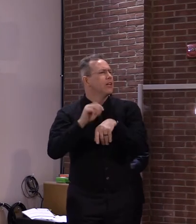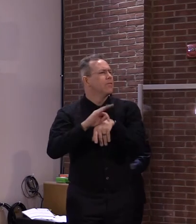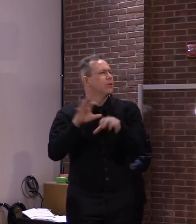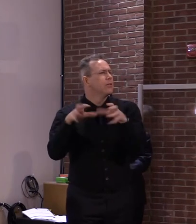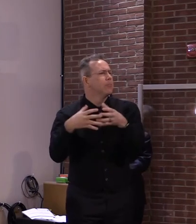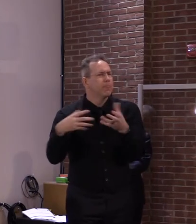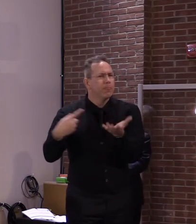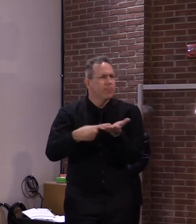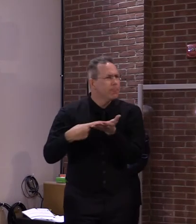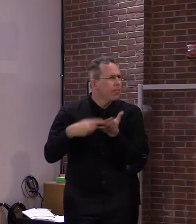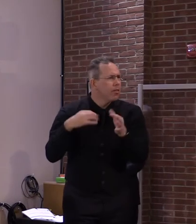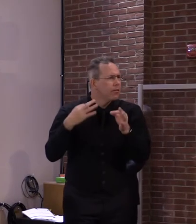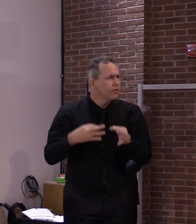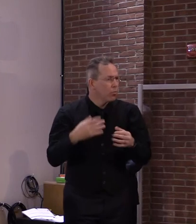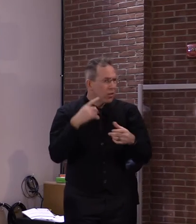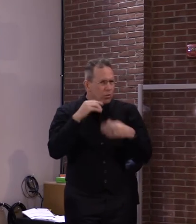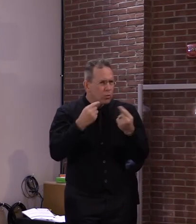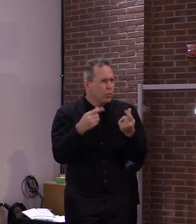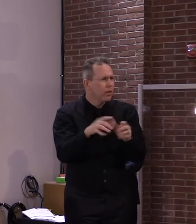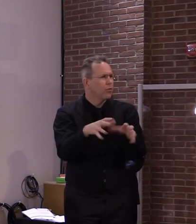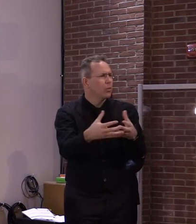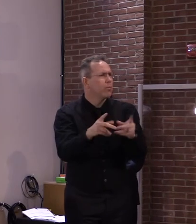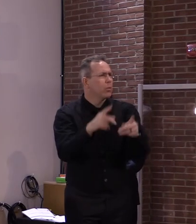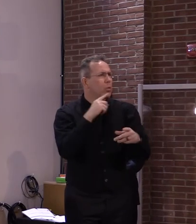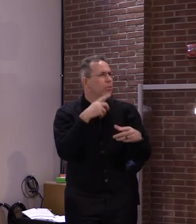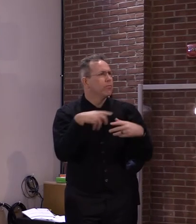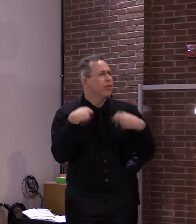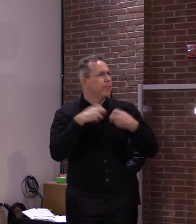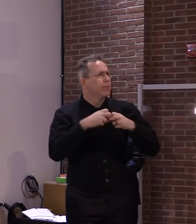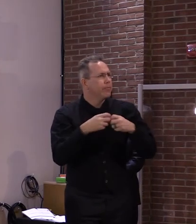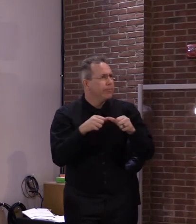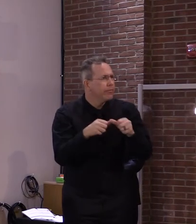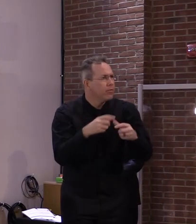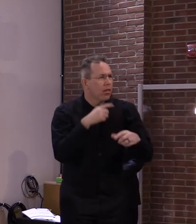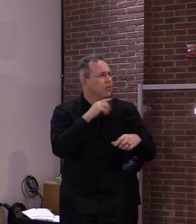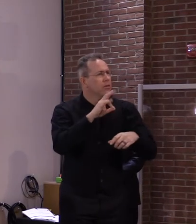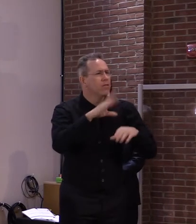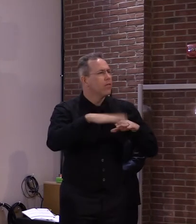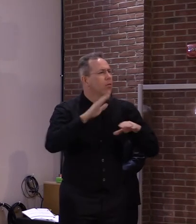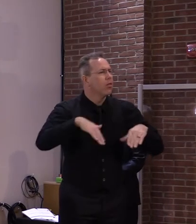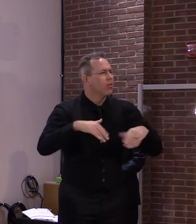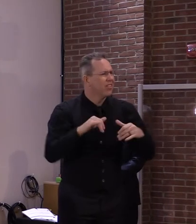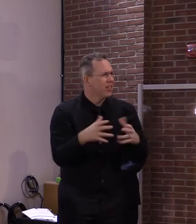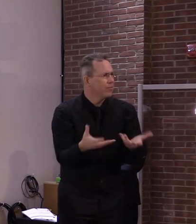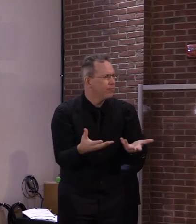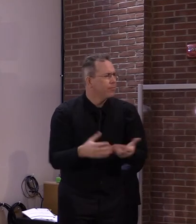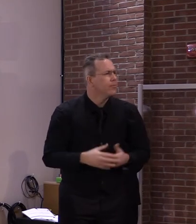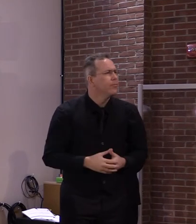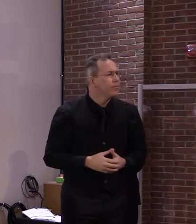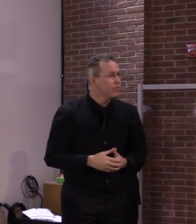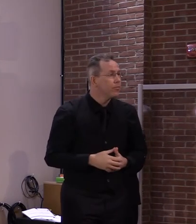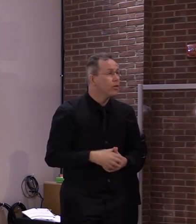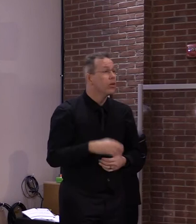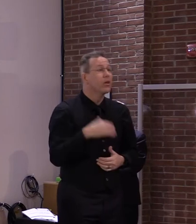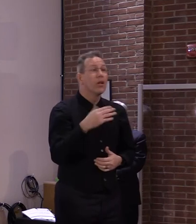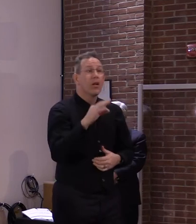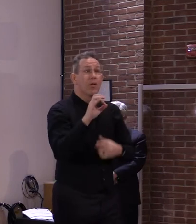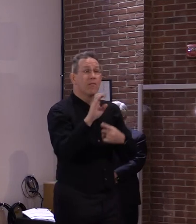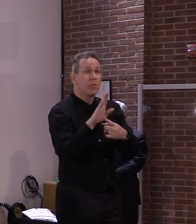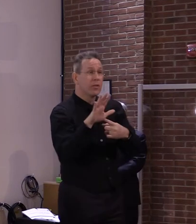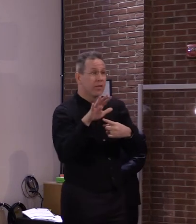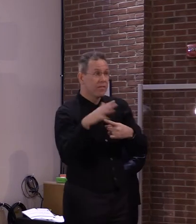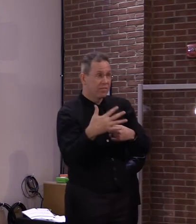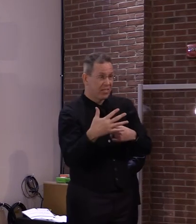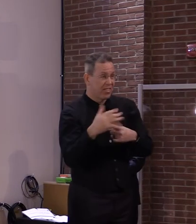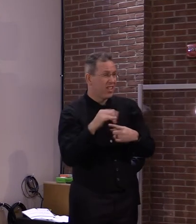logistically it's not an urgent matter on february 5th so we don't have it settled quite yet